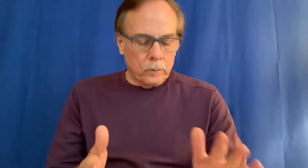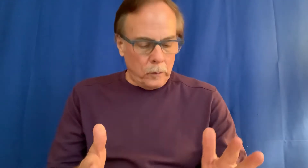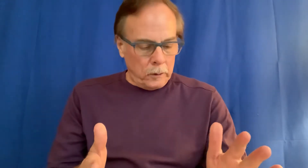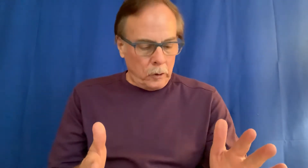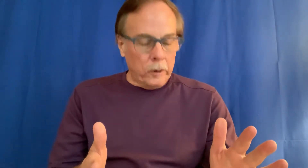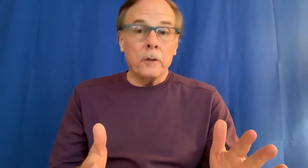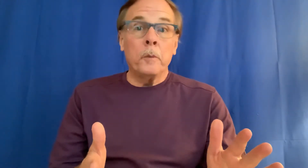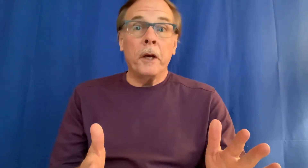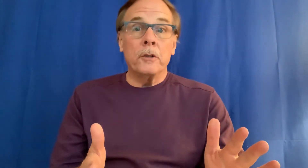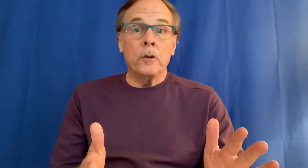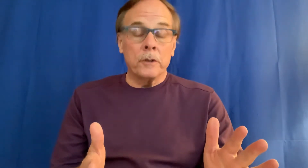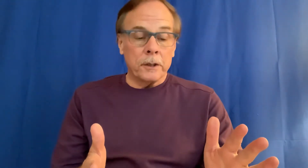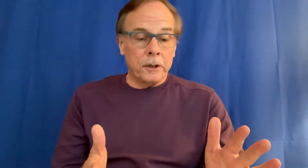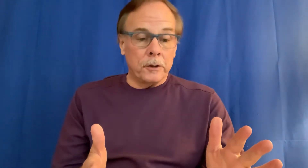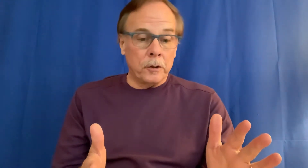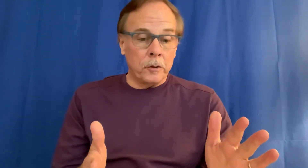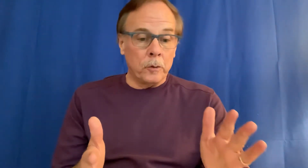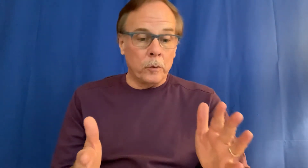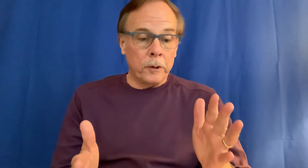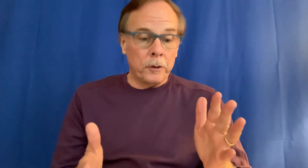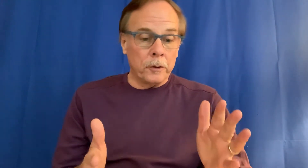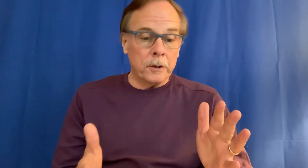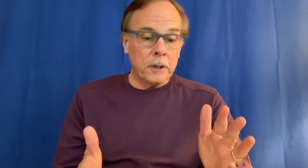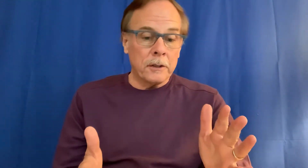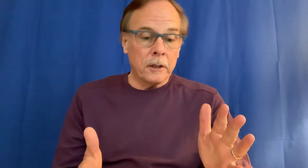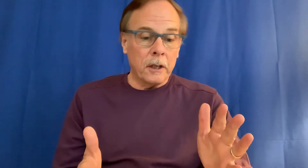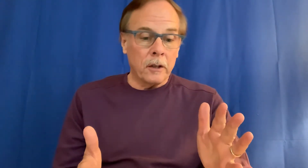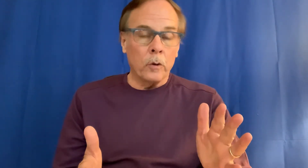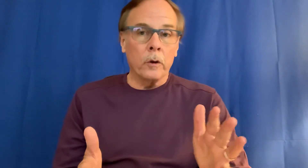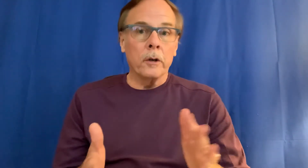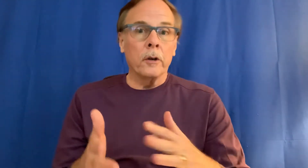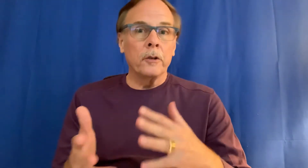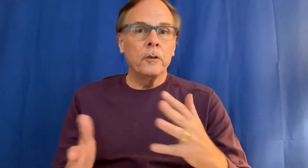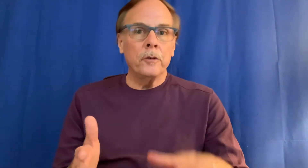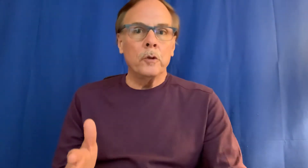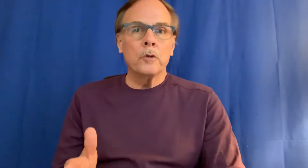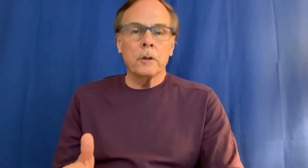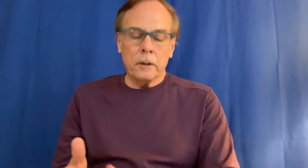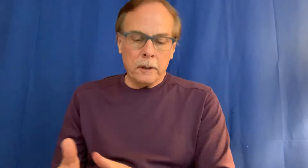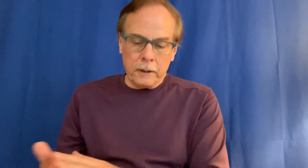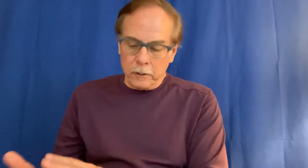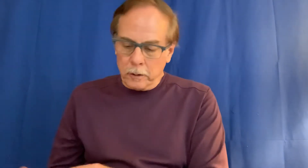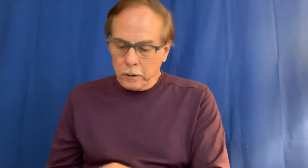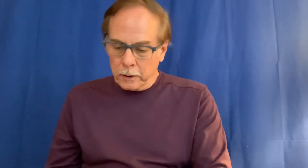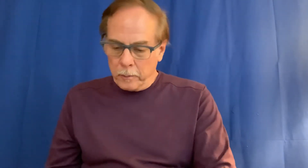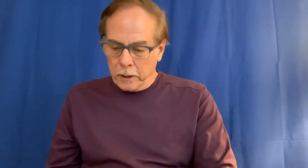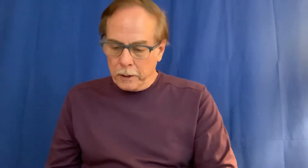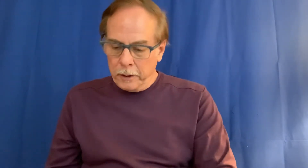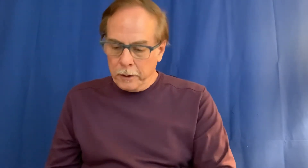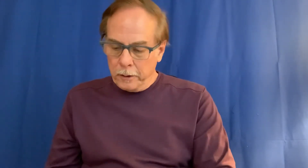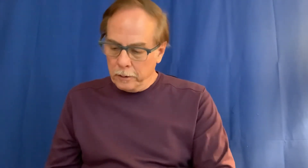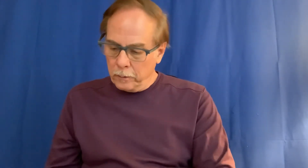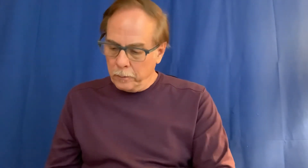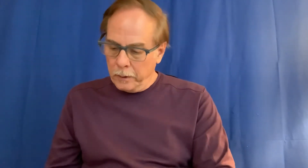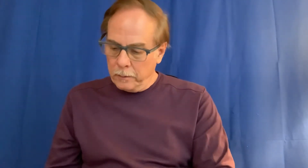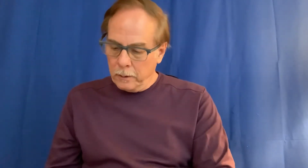When going to page 262, when you're discussing out of the ordinary, you usually, like they're talking about here on the